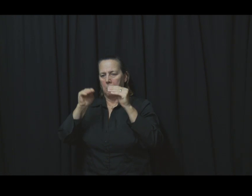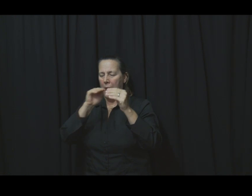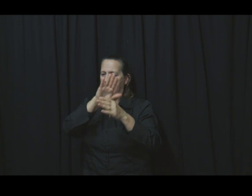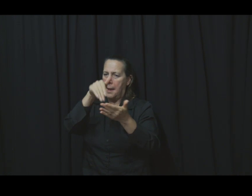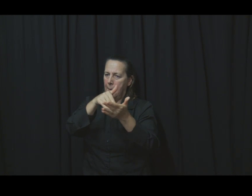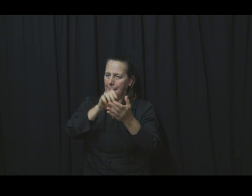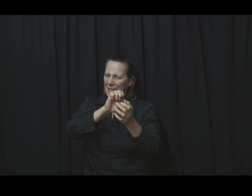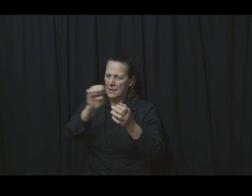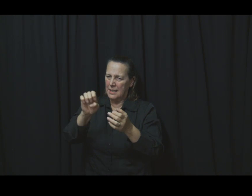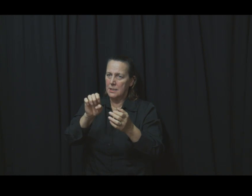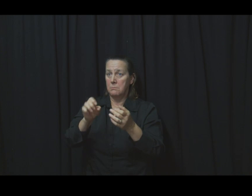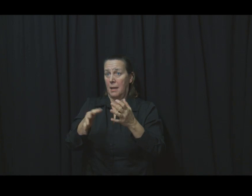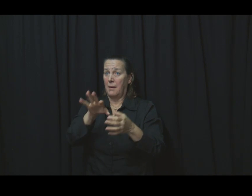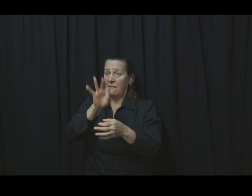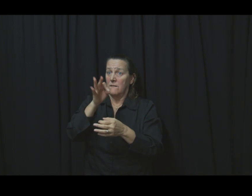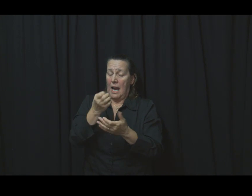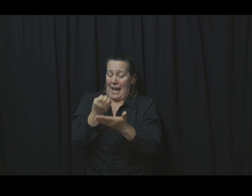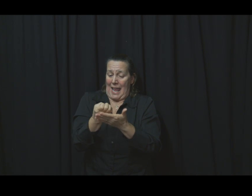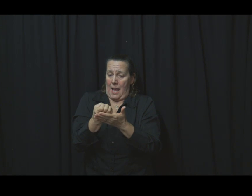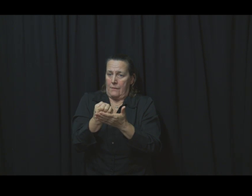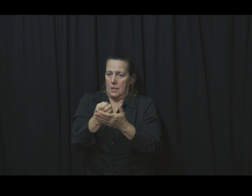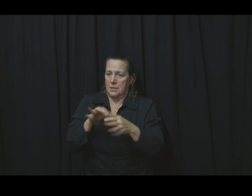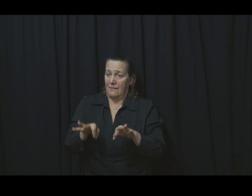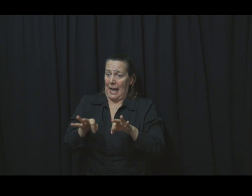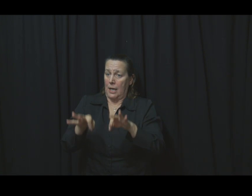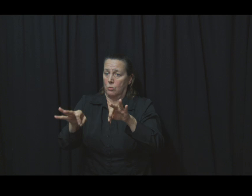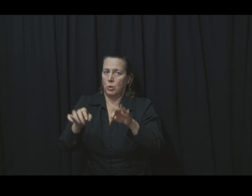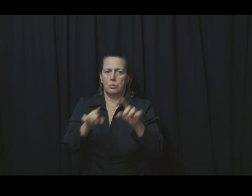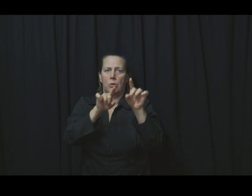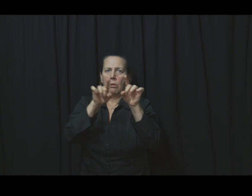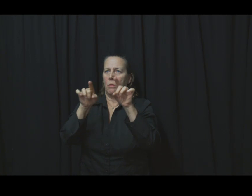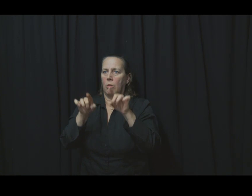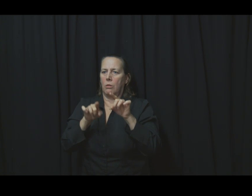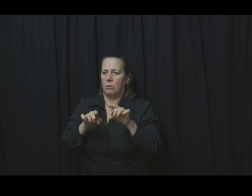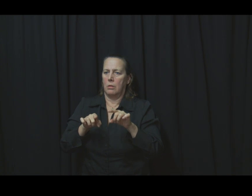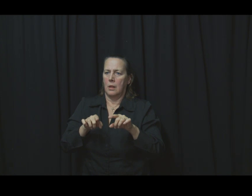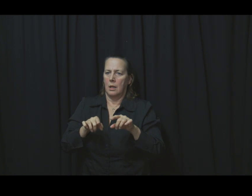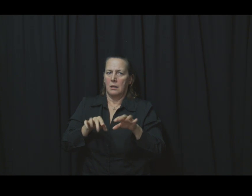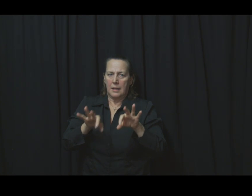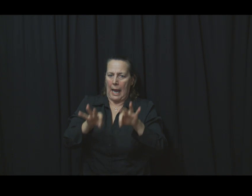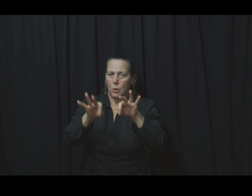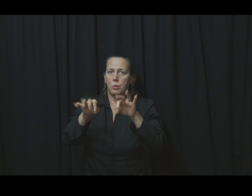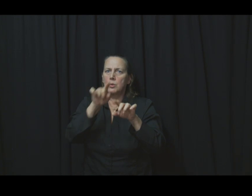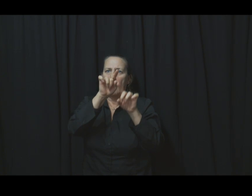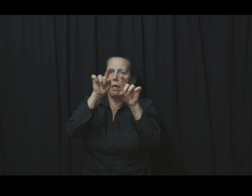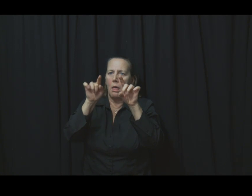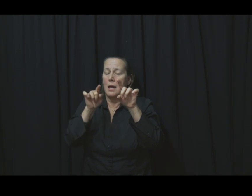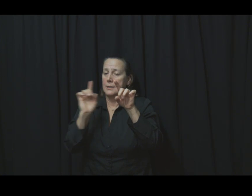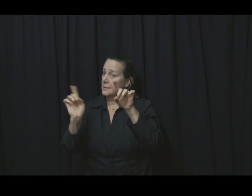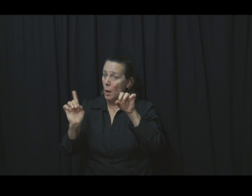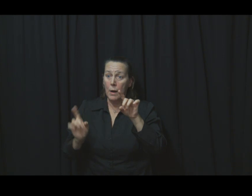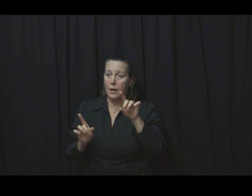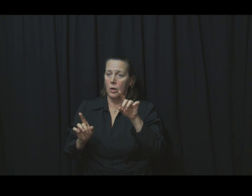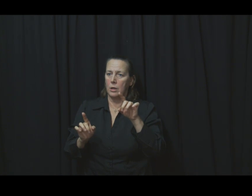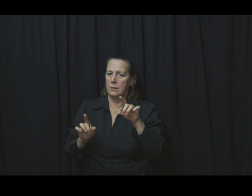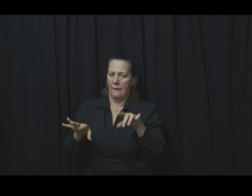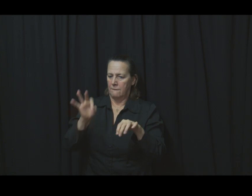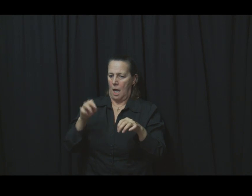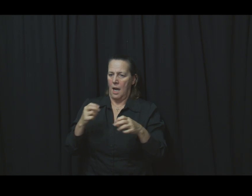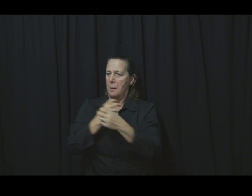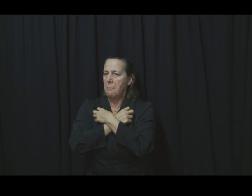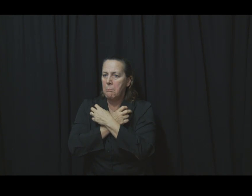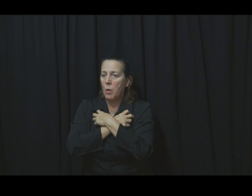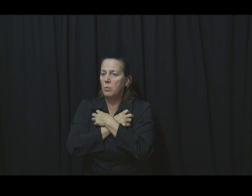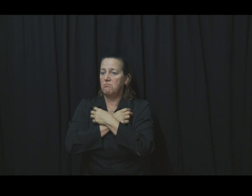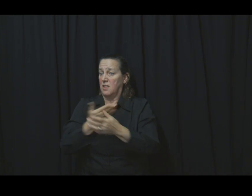we would expect to find evidence of kangaroos. We would expect to find some fossils, some bones. In the last